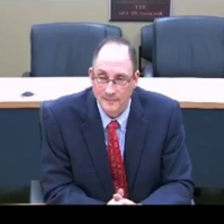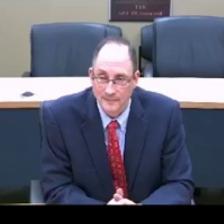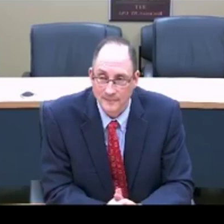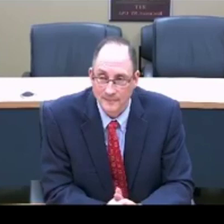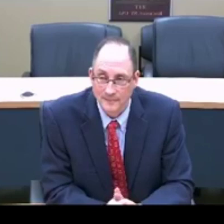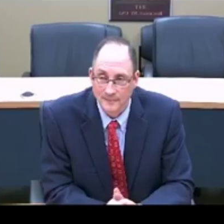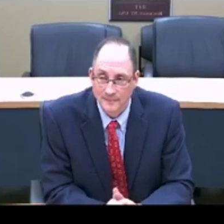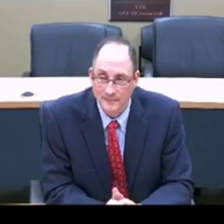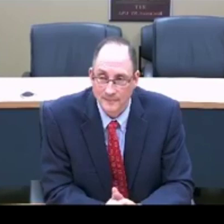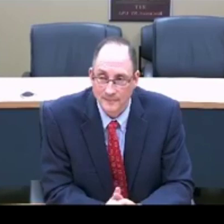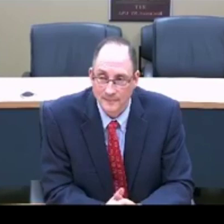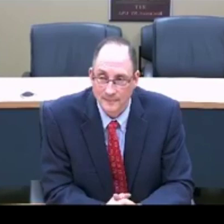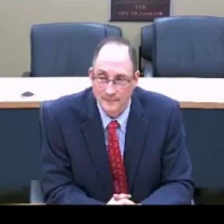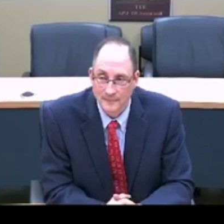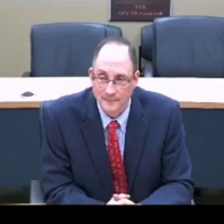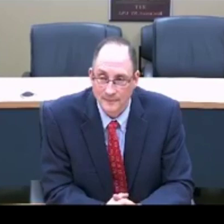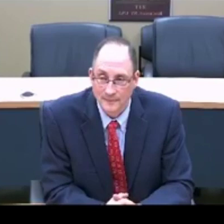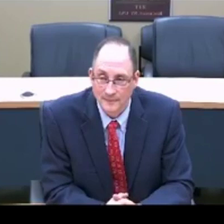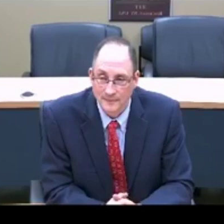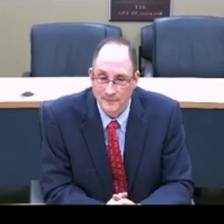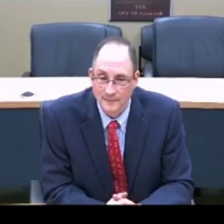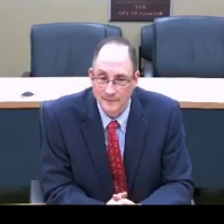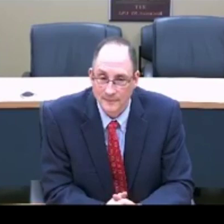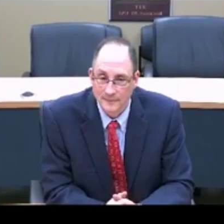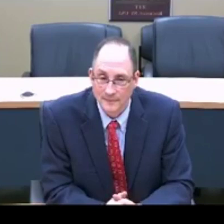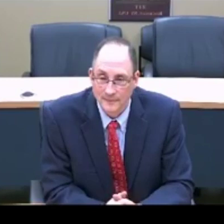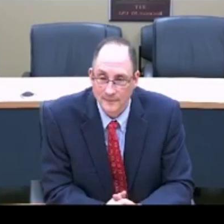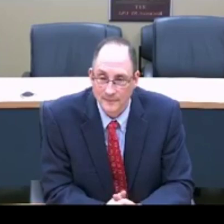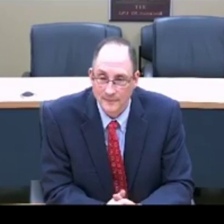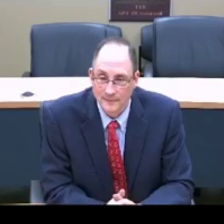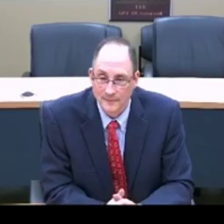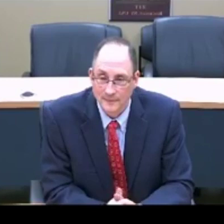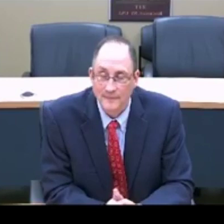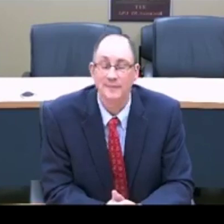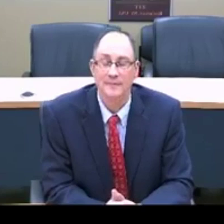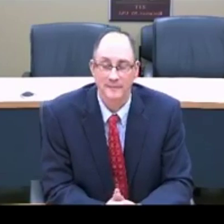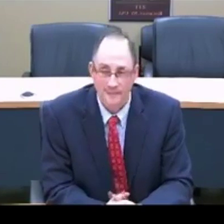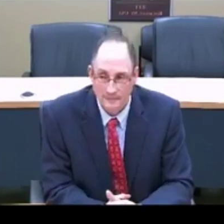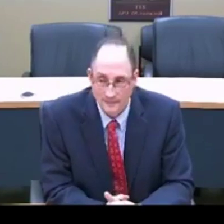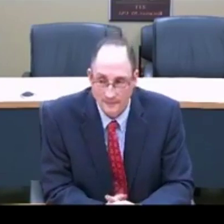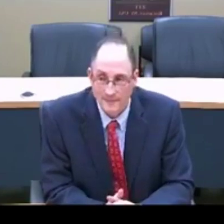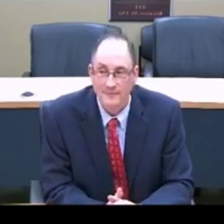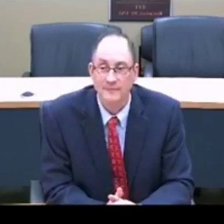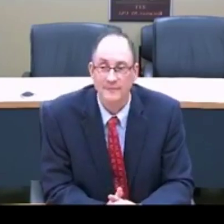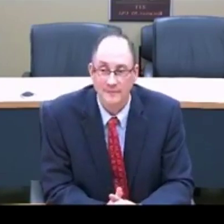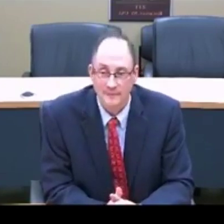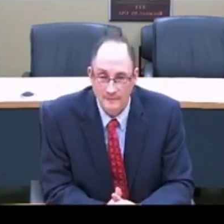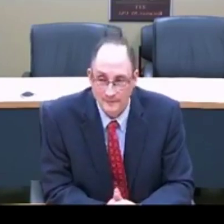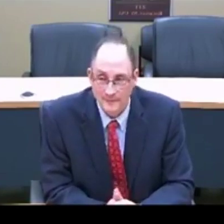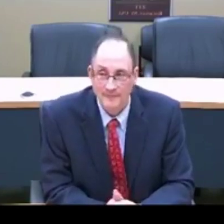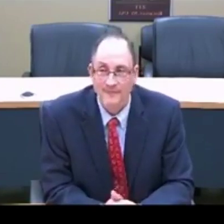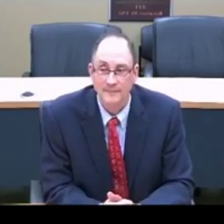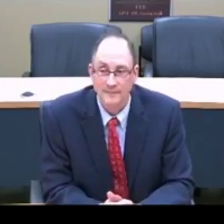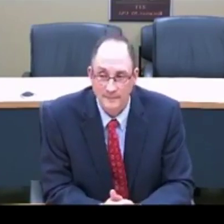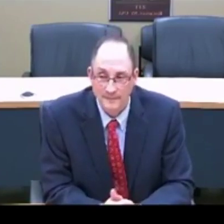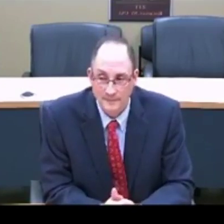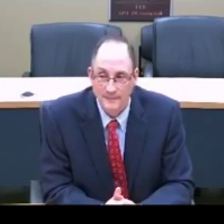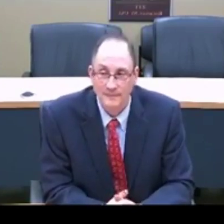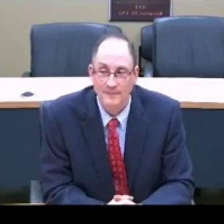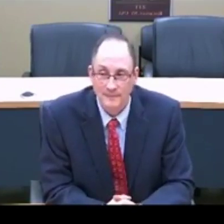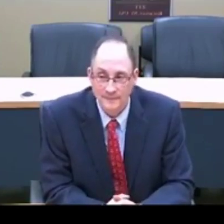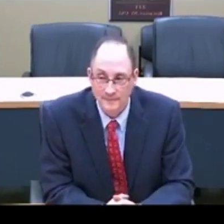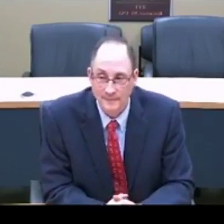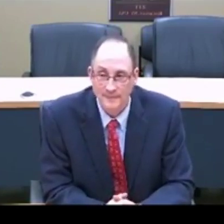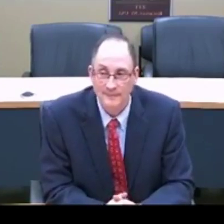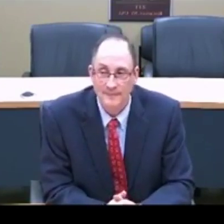that's deaf or hard of hearing, that they also need to hire a sign language interpreter or two to walk around with them entire day. And so